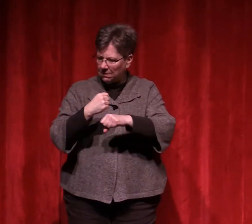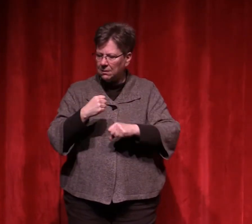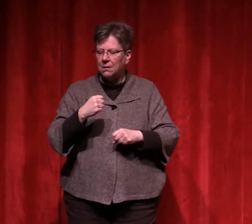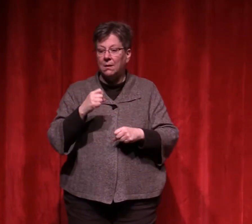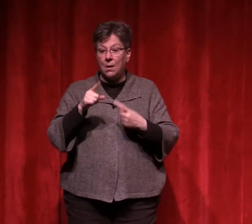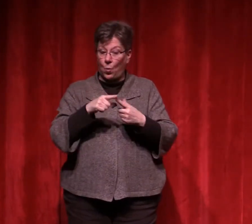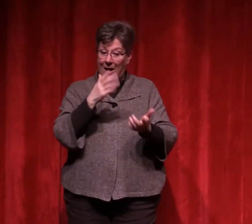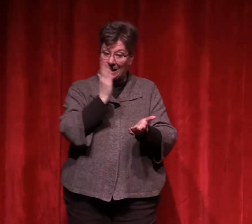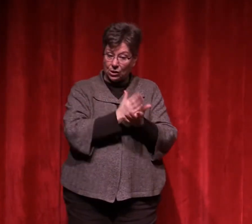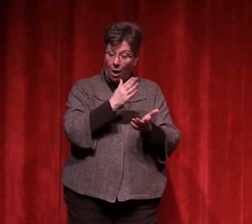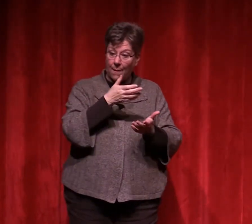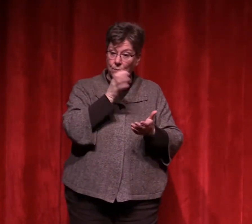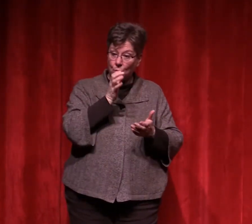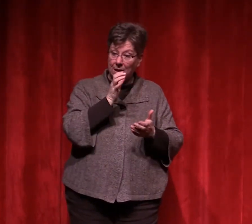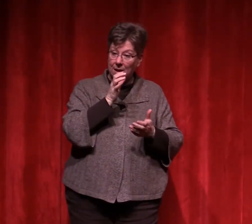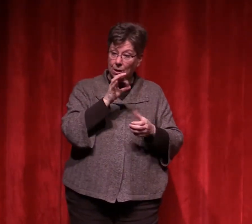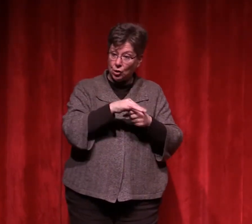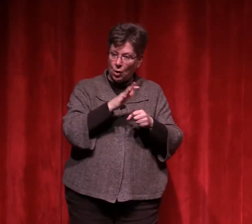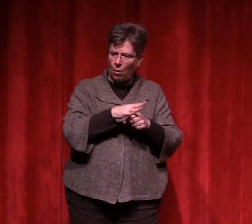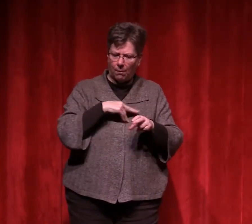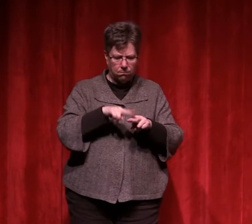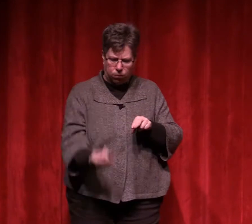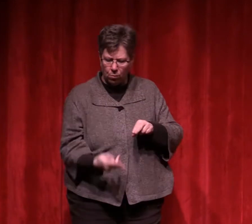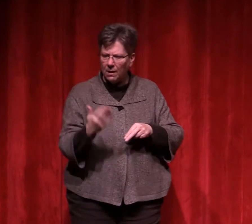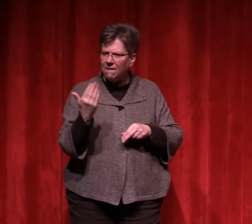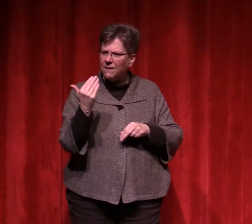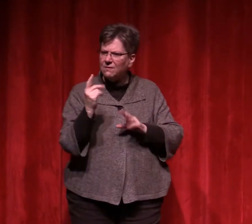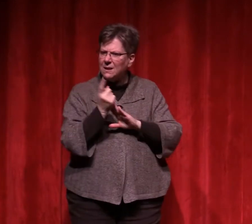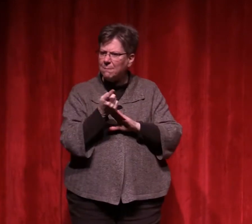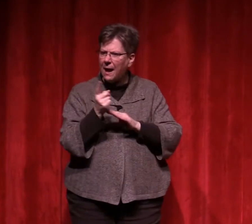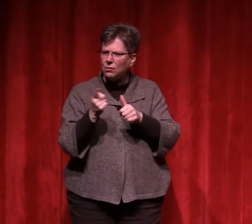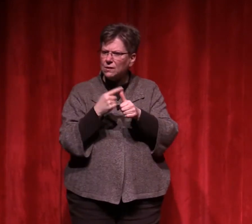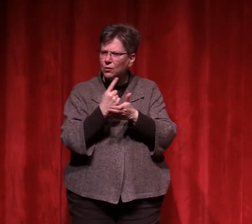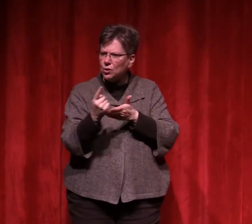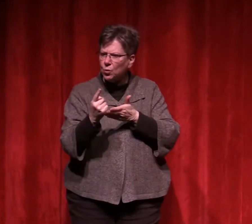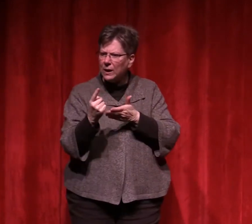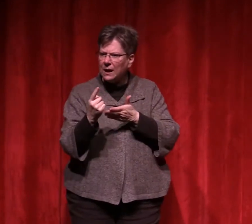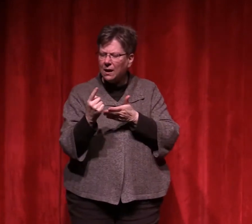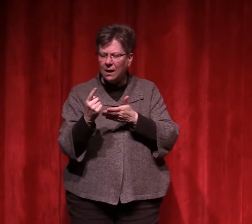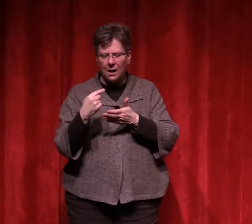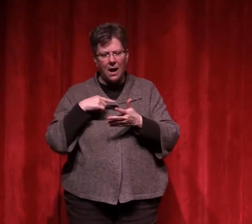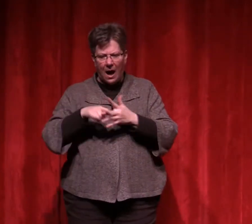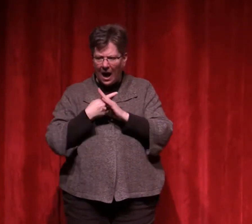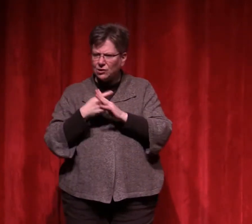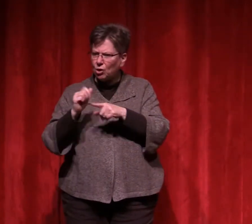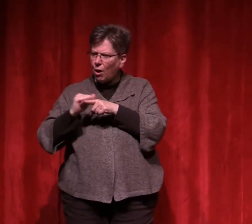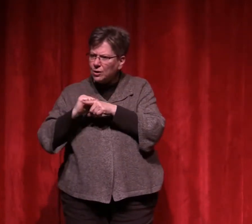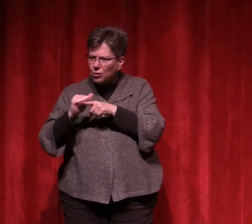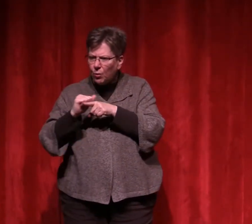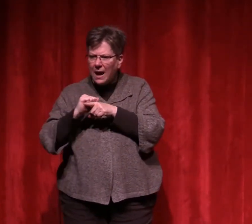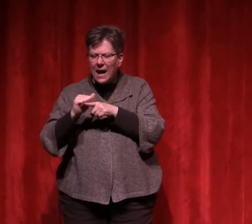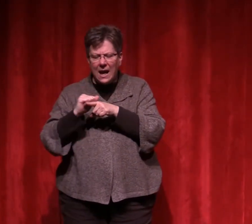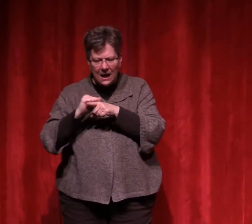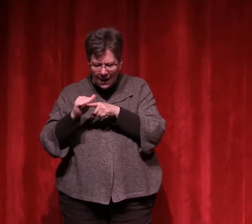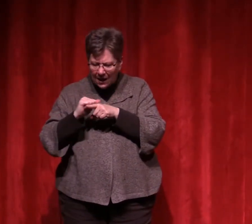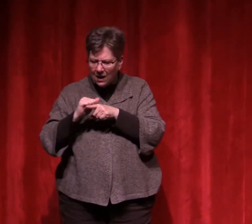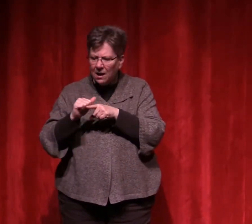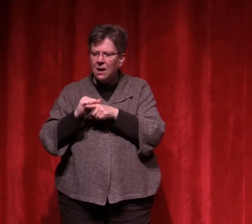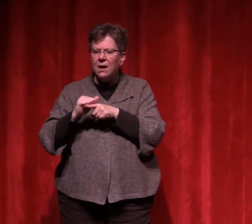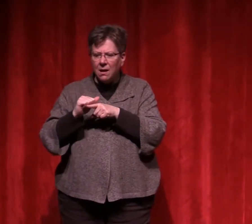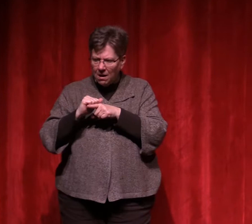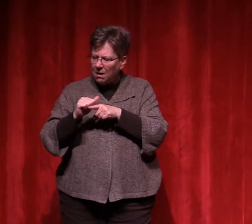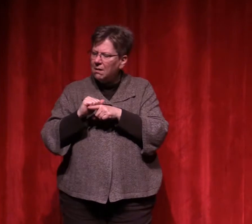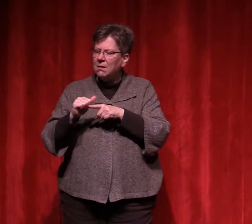And once I quit drinking soda, I lost 15 pounds the first week. Started training. Started training,